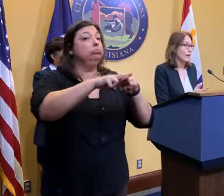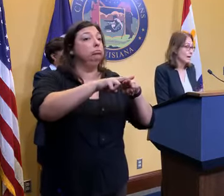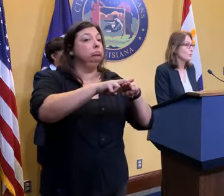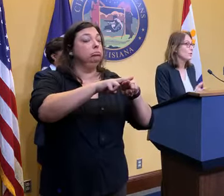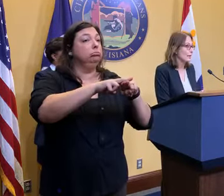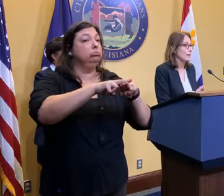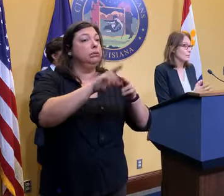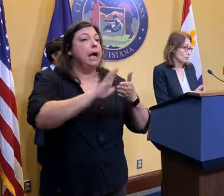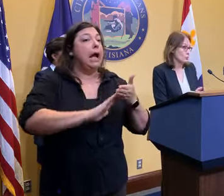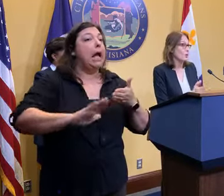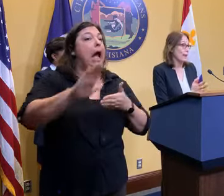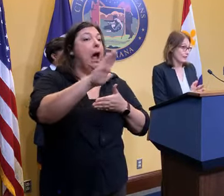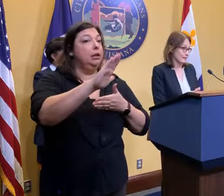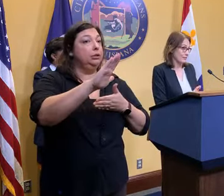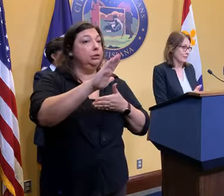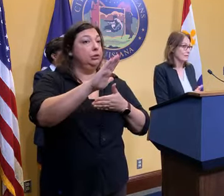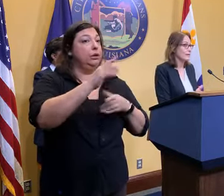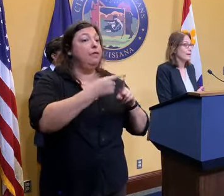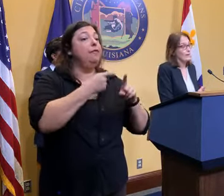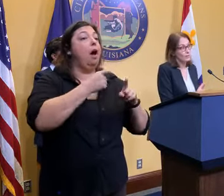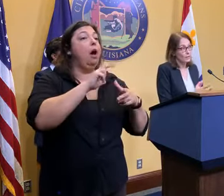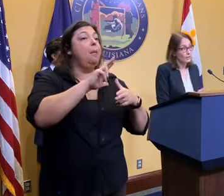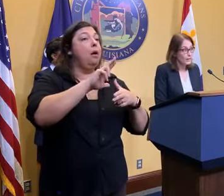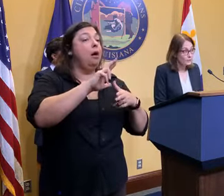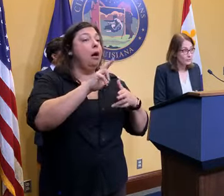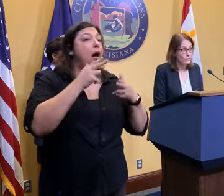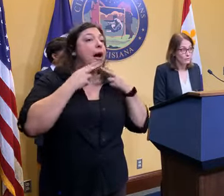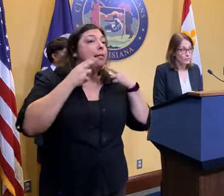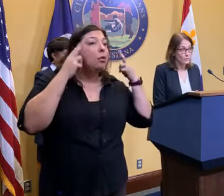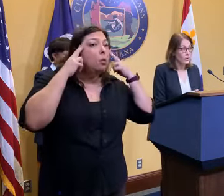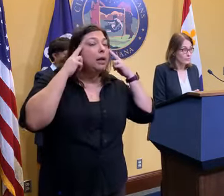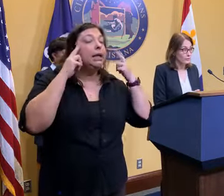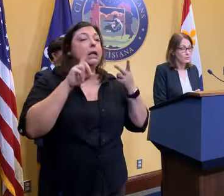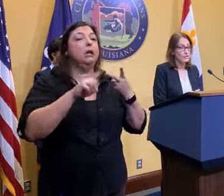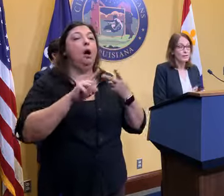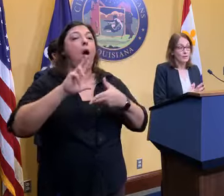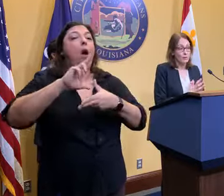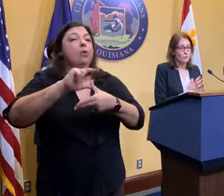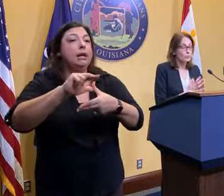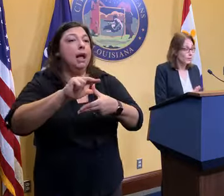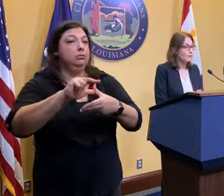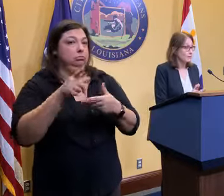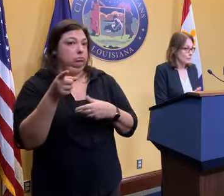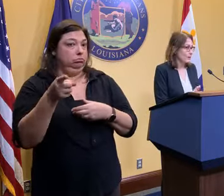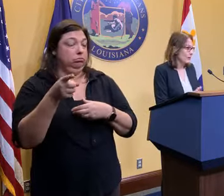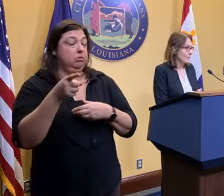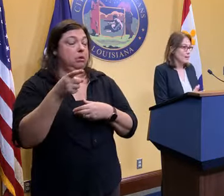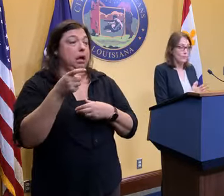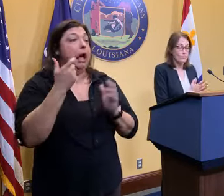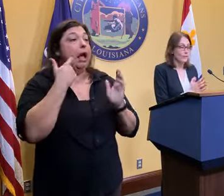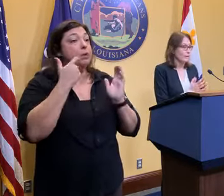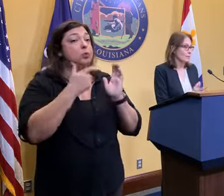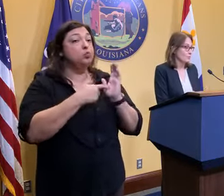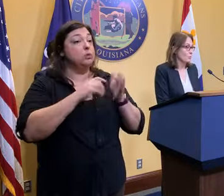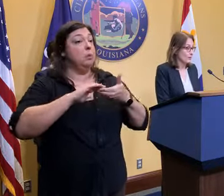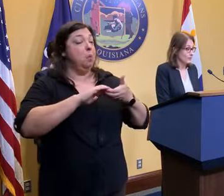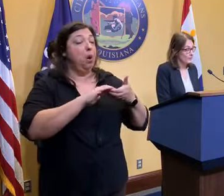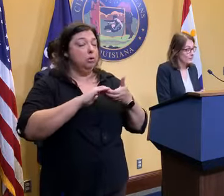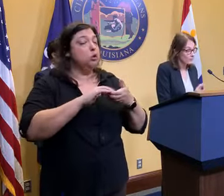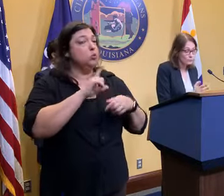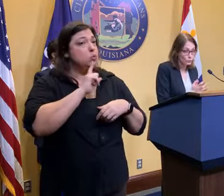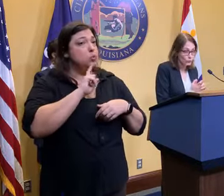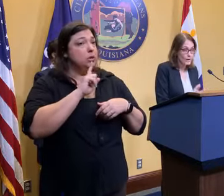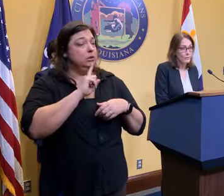related to Halloween and storm activities. I want to commend our university partners. They are really stepping up. They made us aware